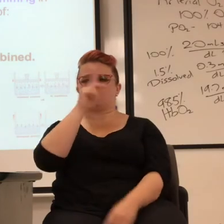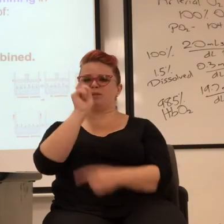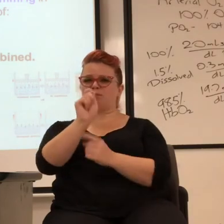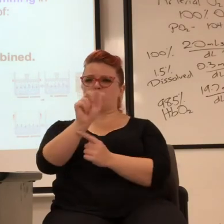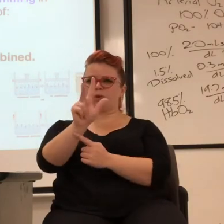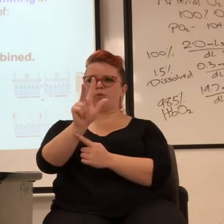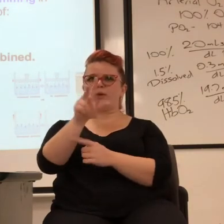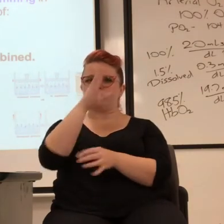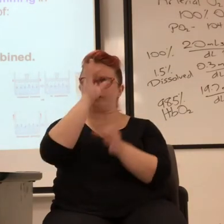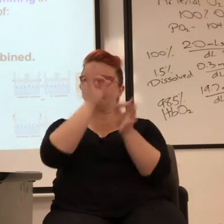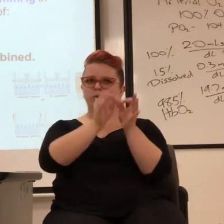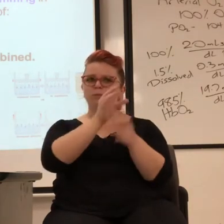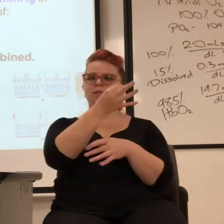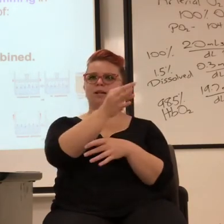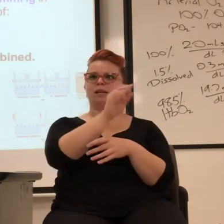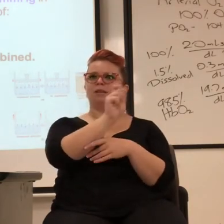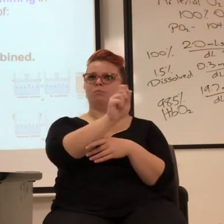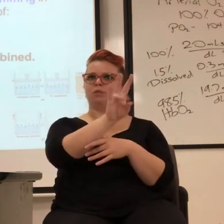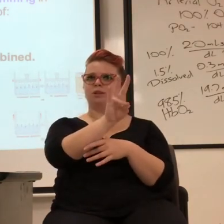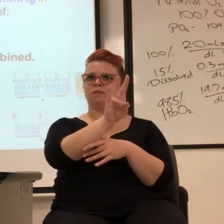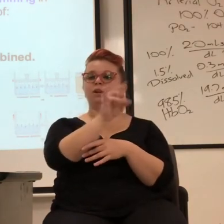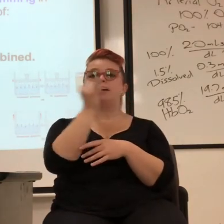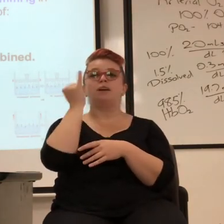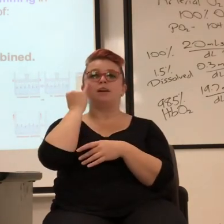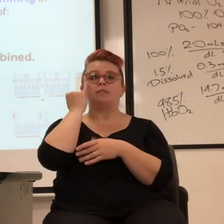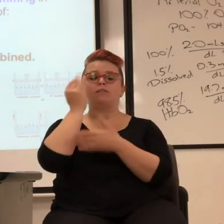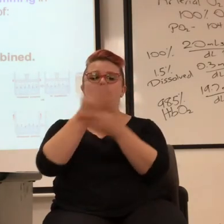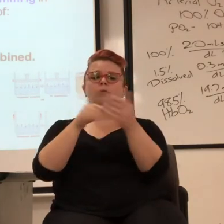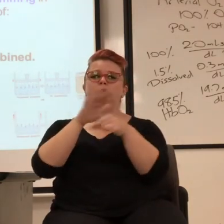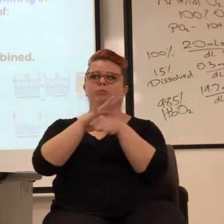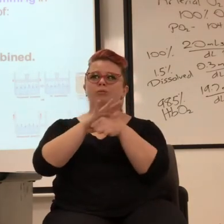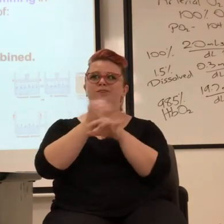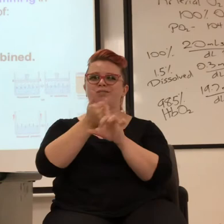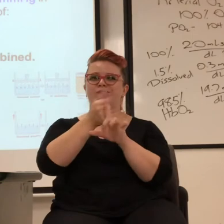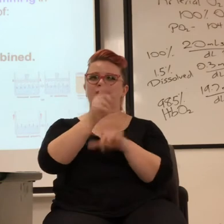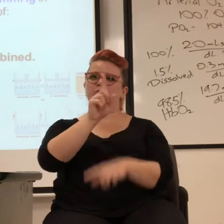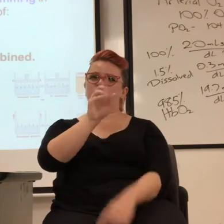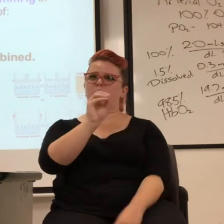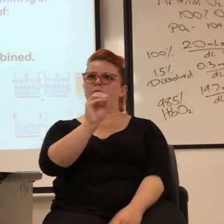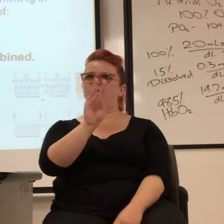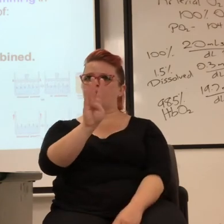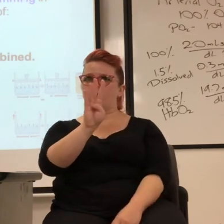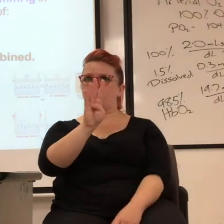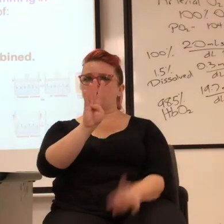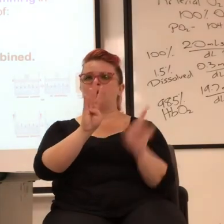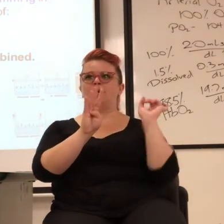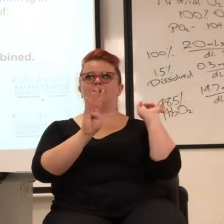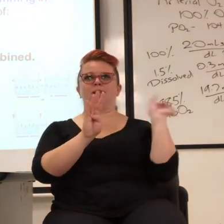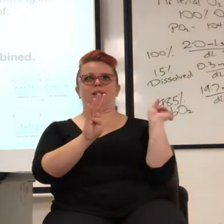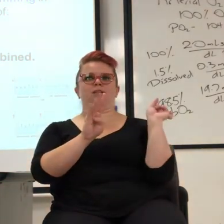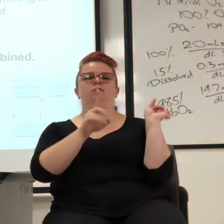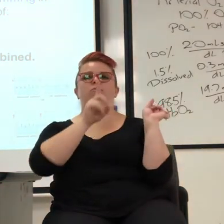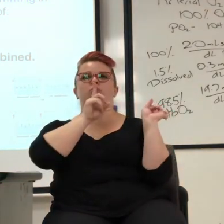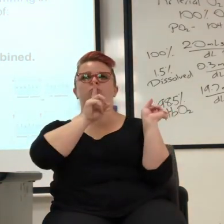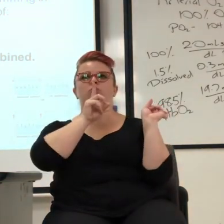the 19.7. If the partial pressure is 104, this will